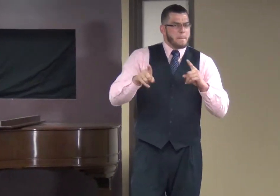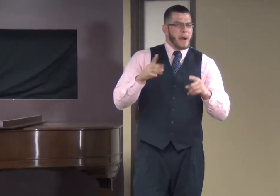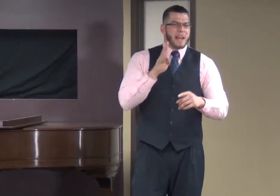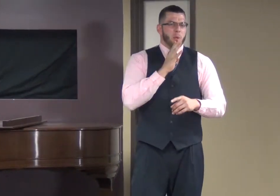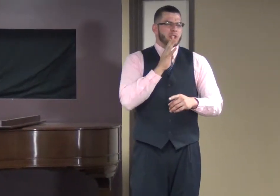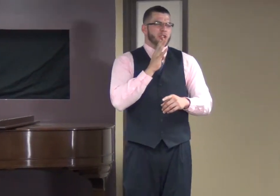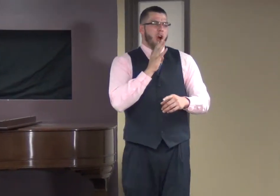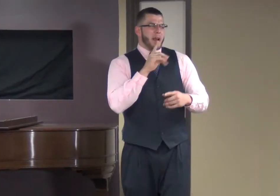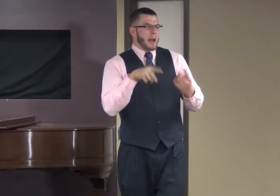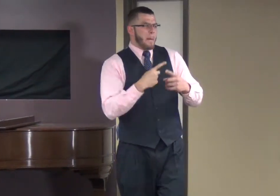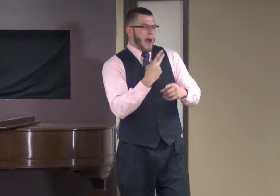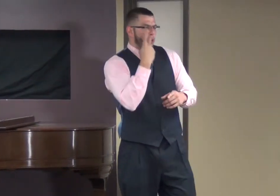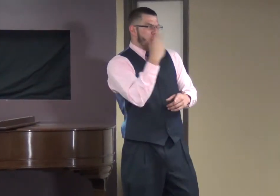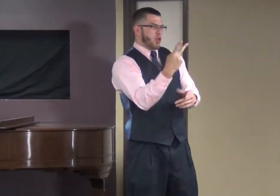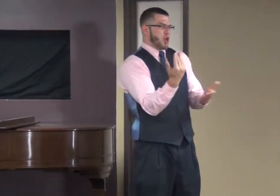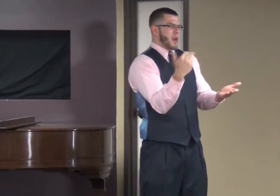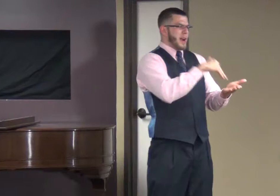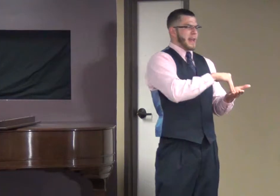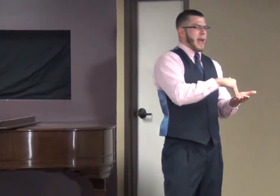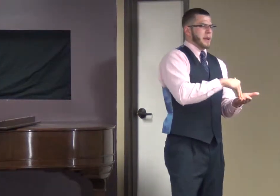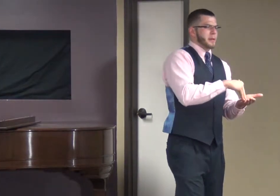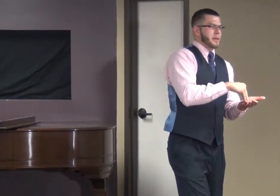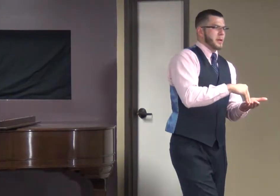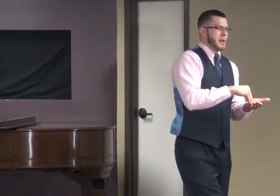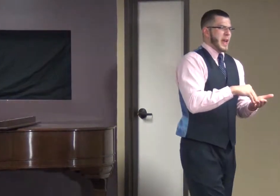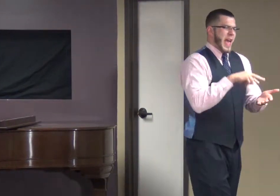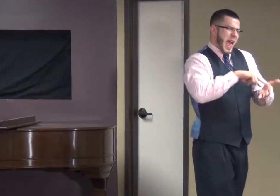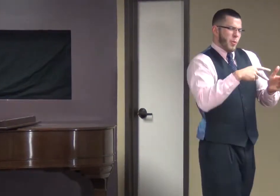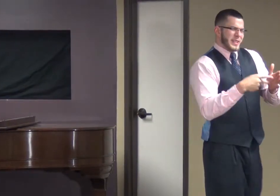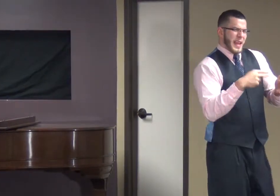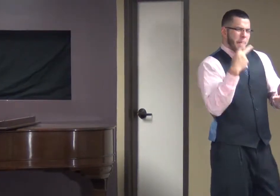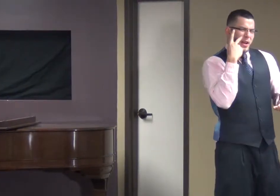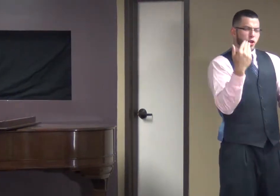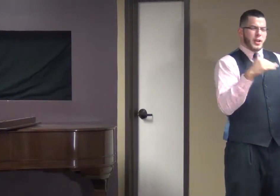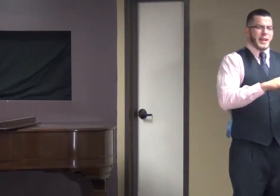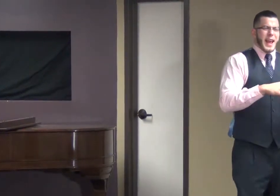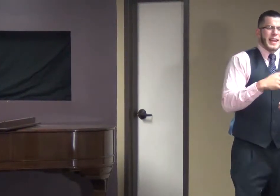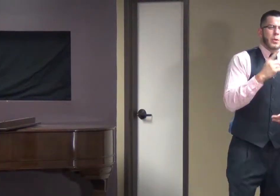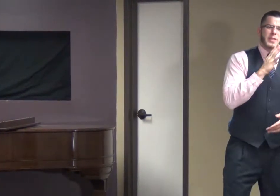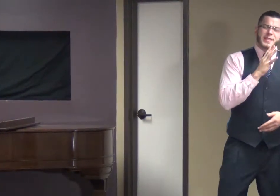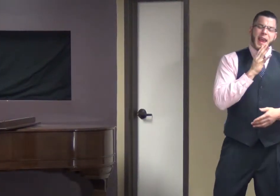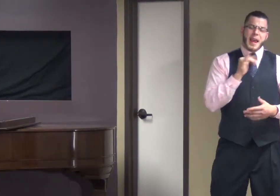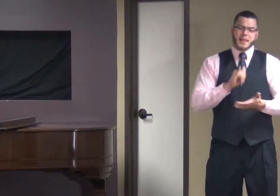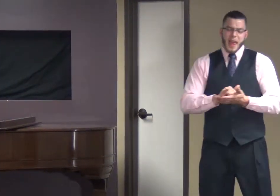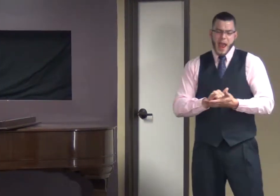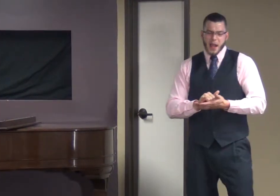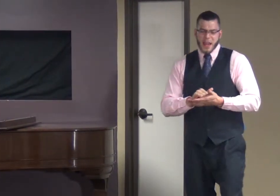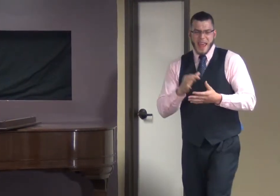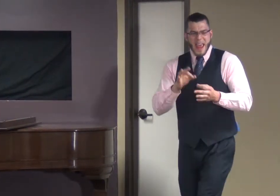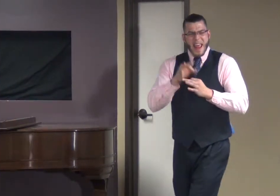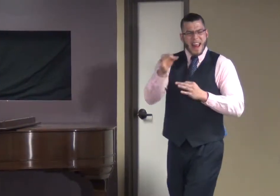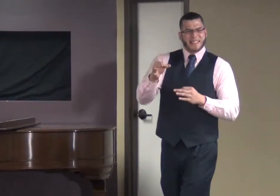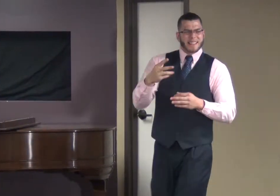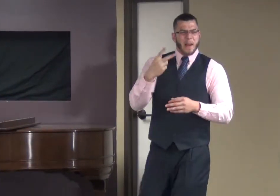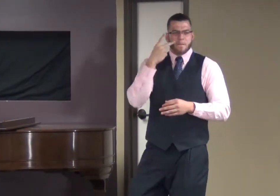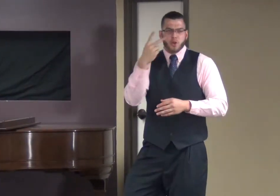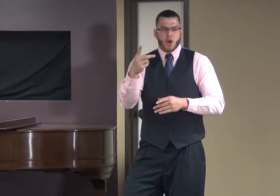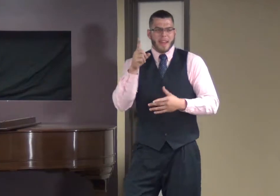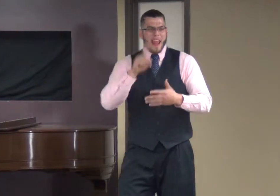But he was talking about look again. And what does that mean, look again? He was saying that instead of looking at